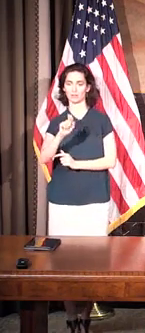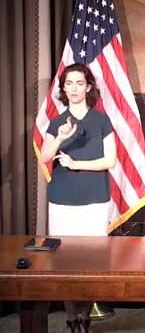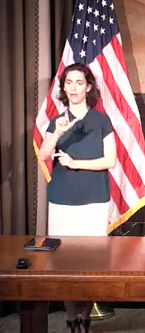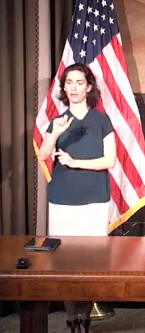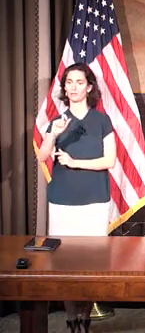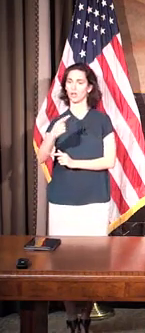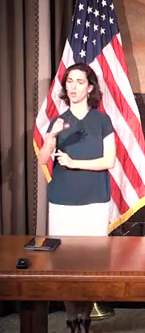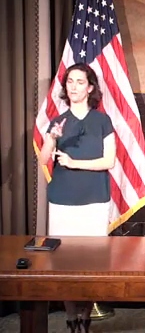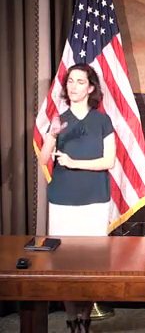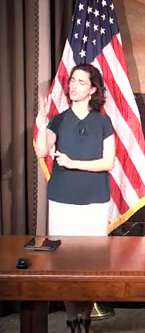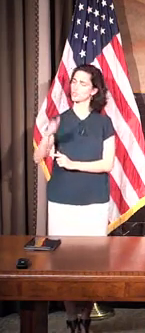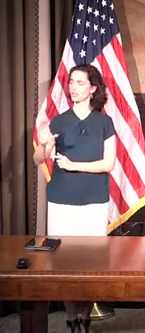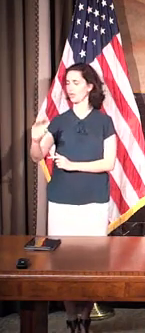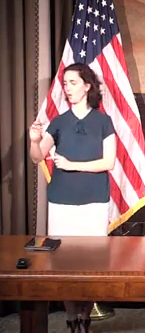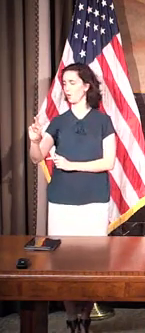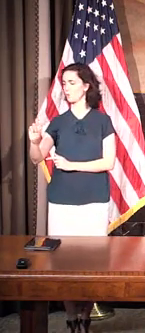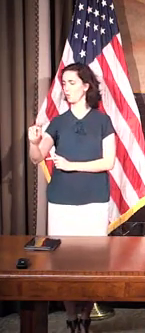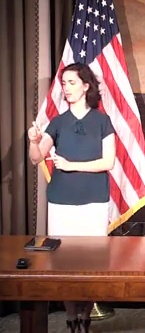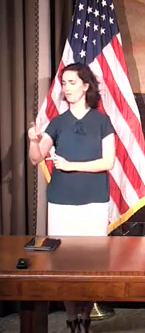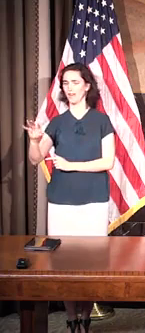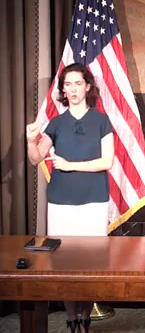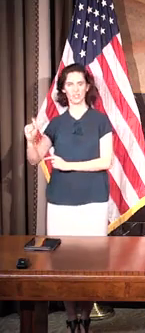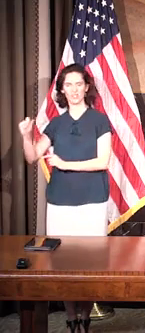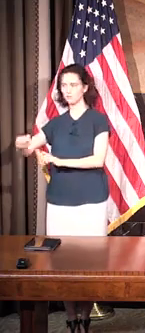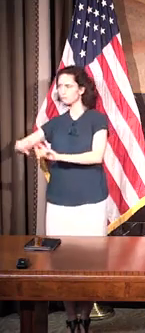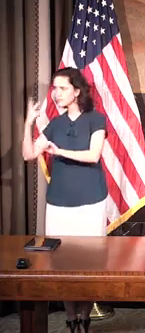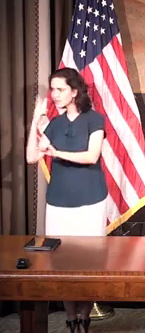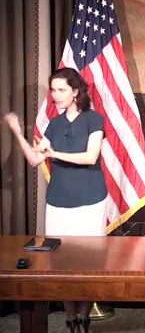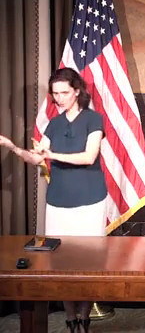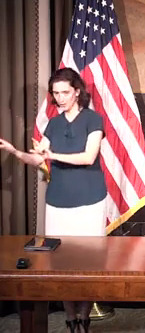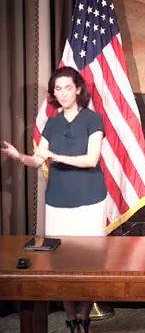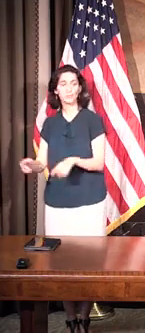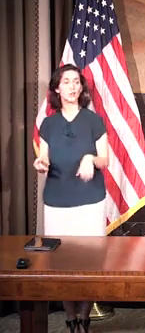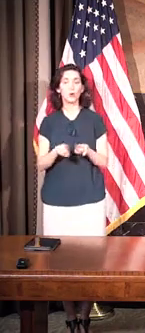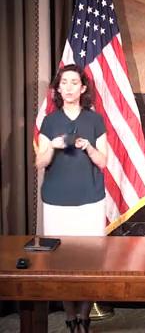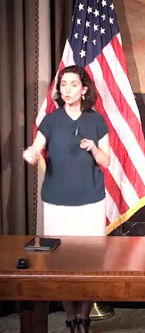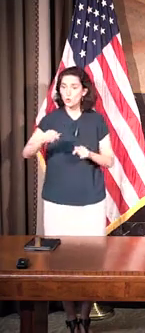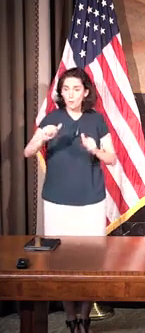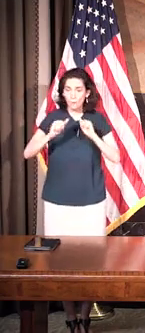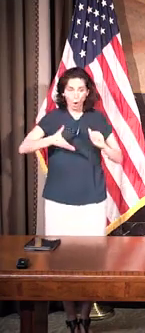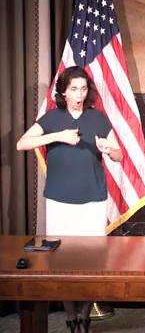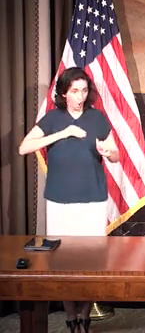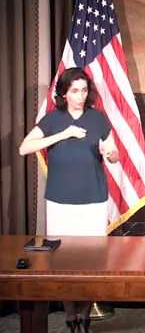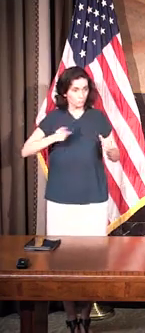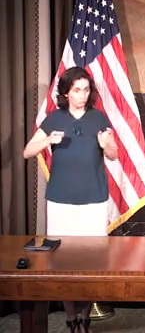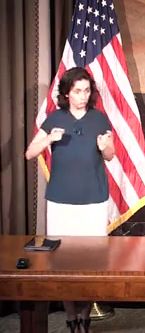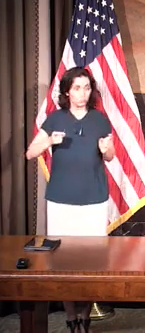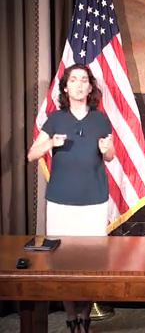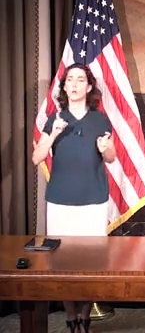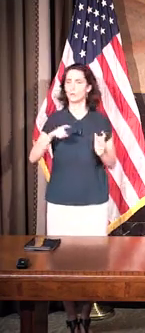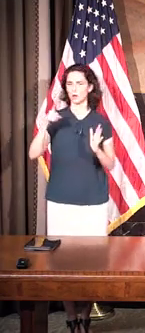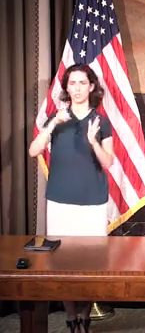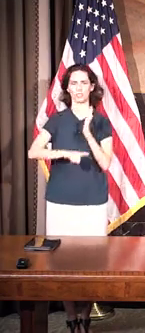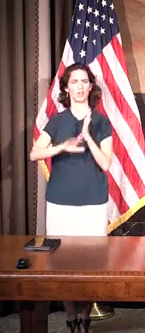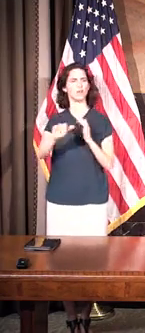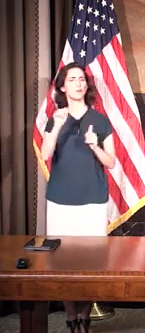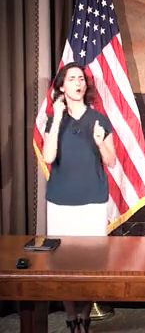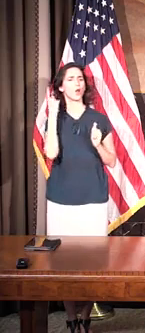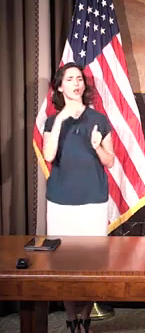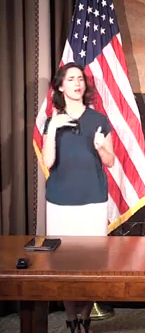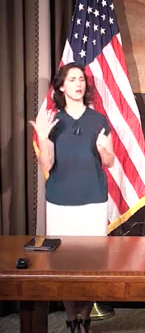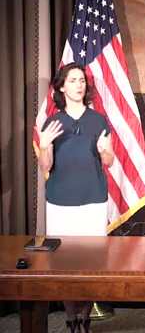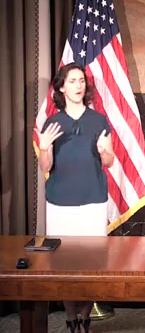Also want to remind the owners to review what their operations need to look like under the order, including table